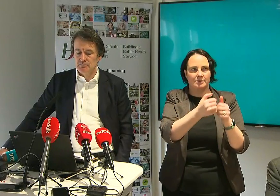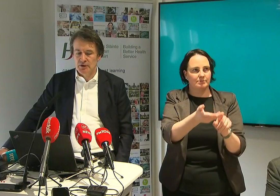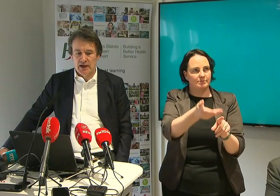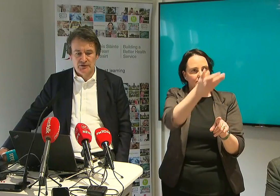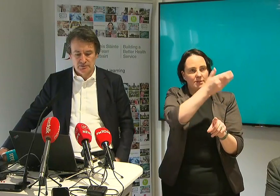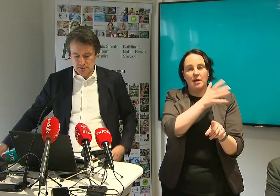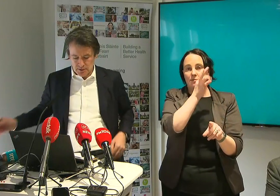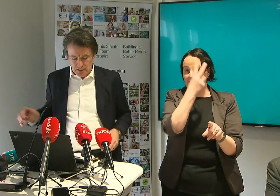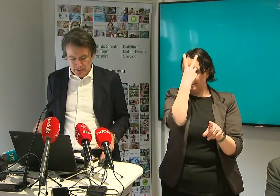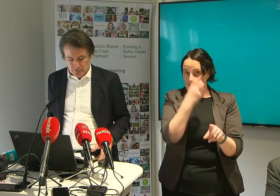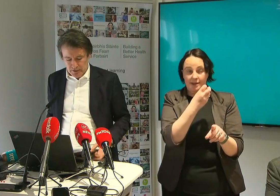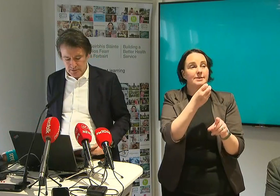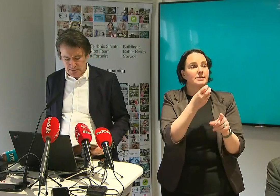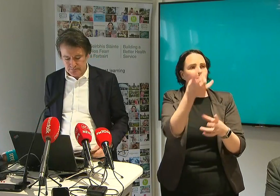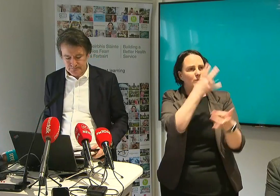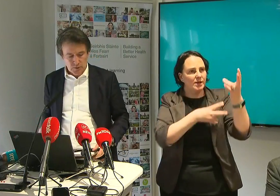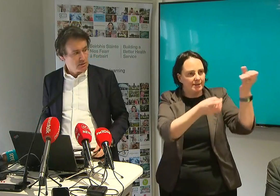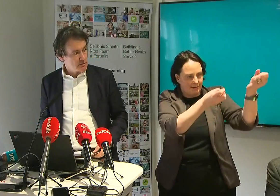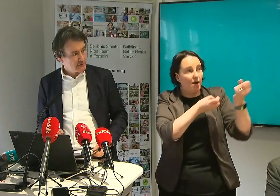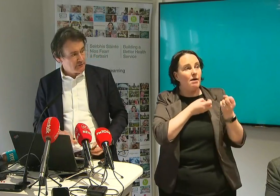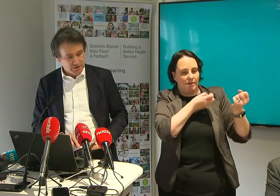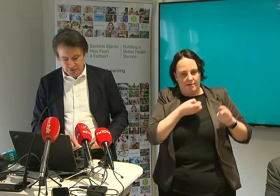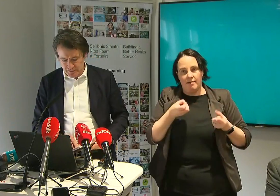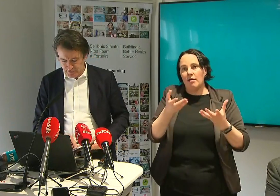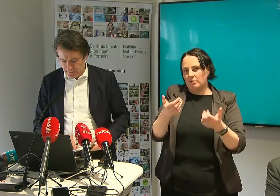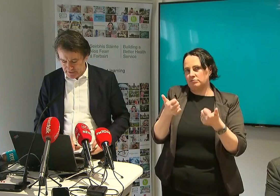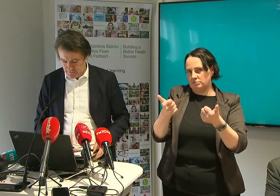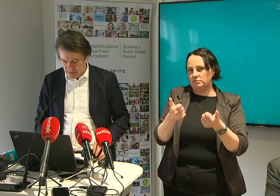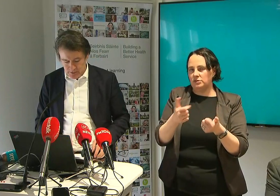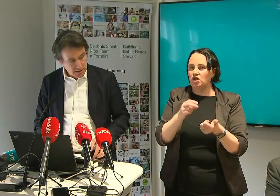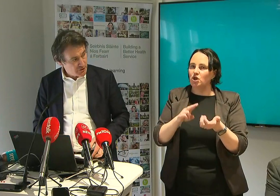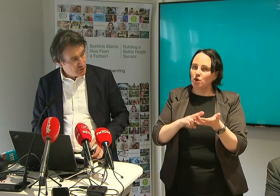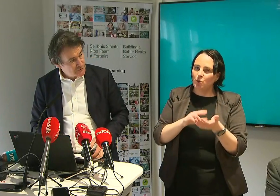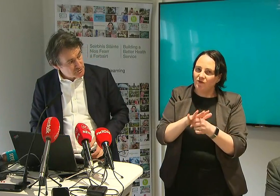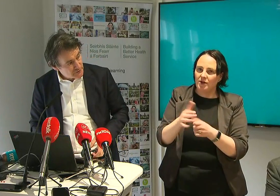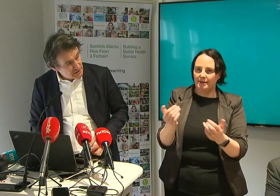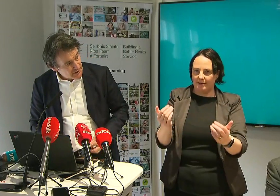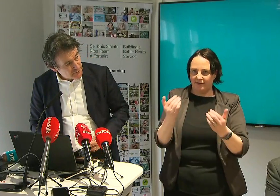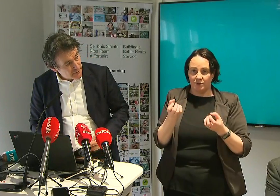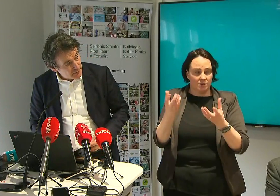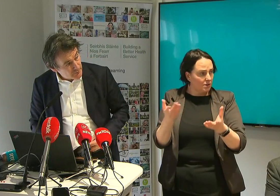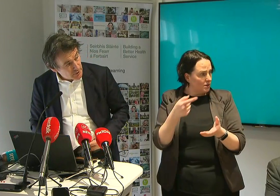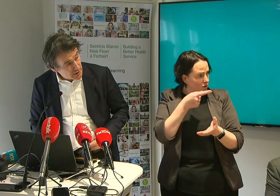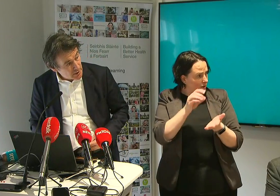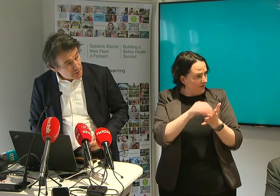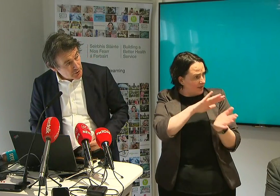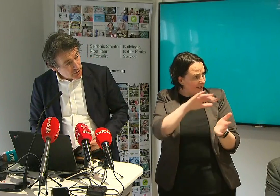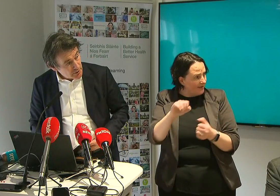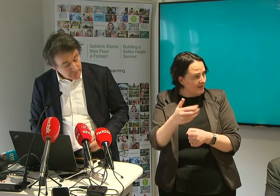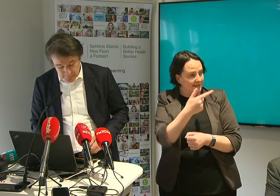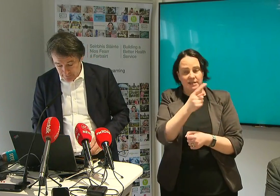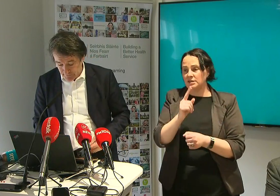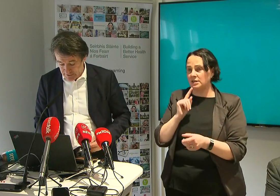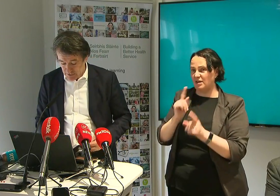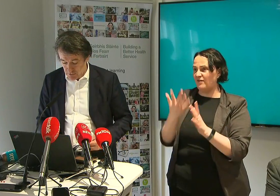last Monday night, and some useful information there. So thanks for that, Martin. And do you have to leave? I have to leave in